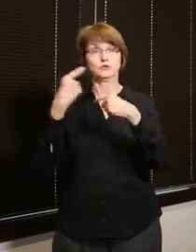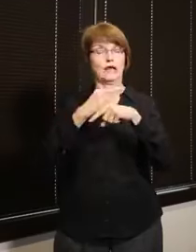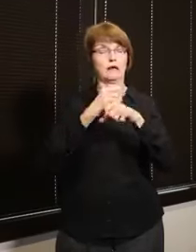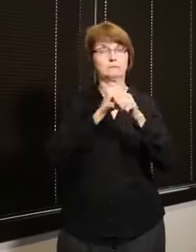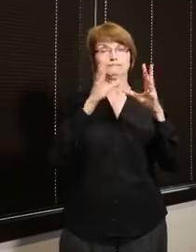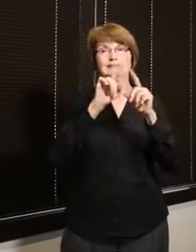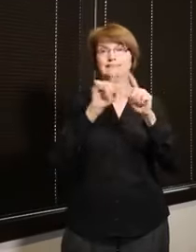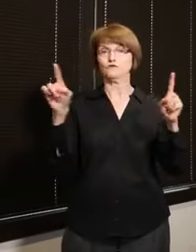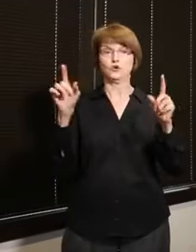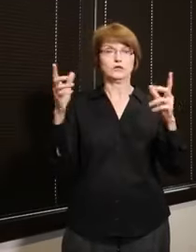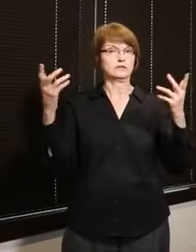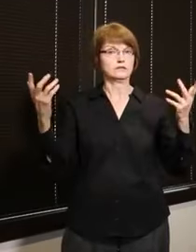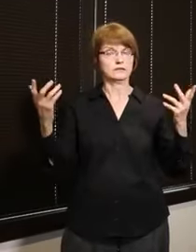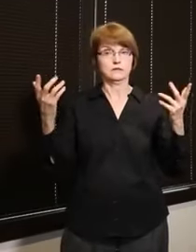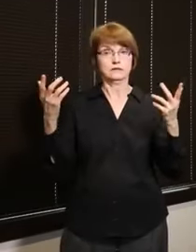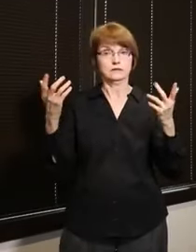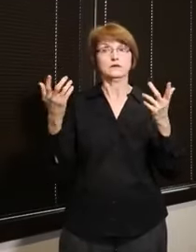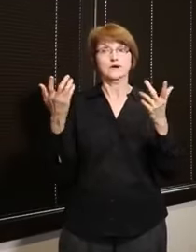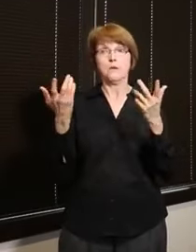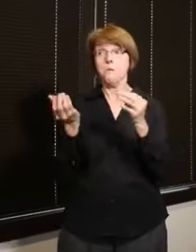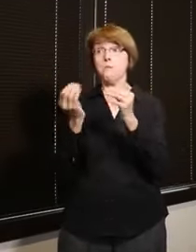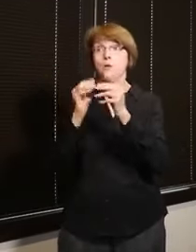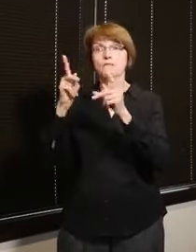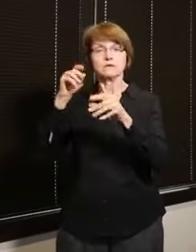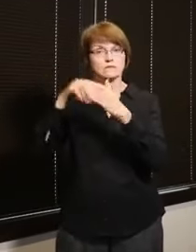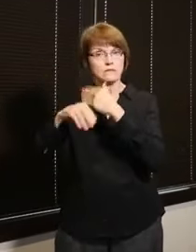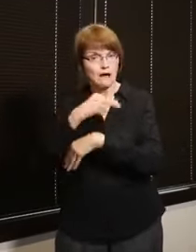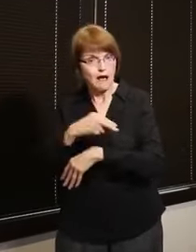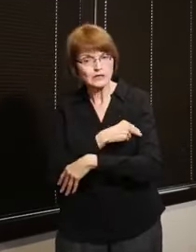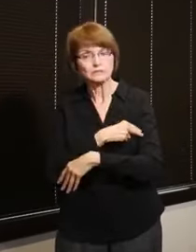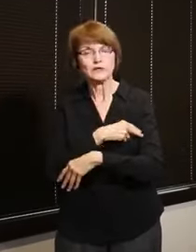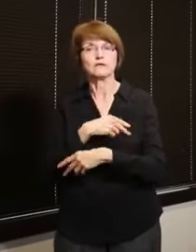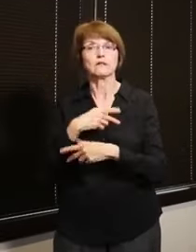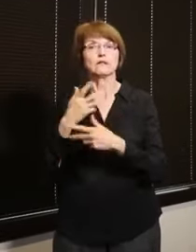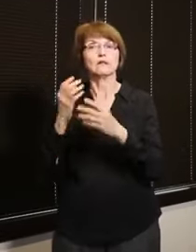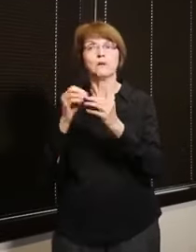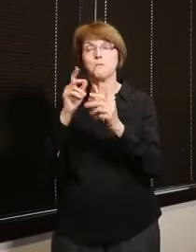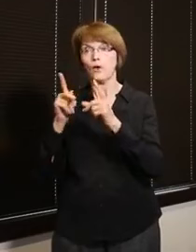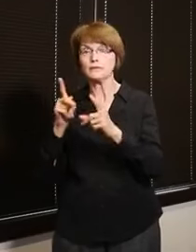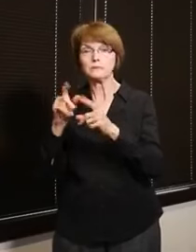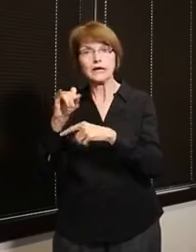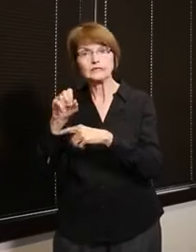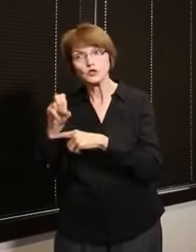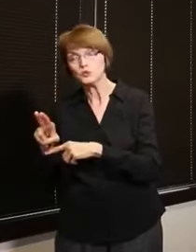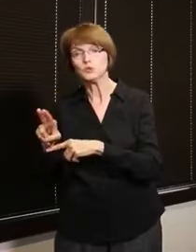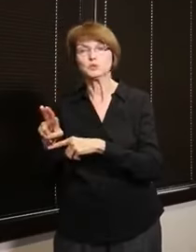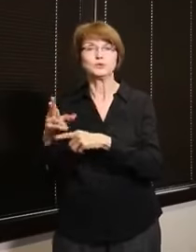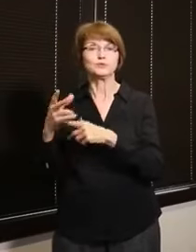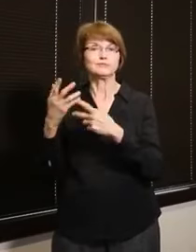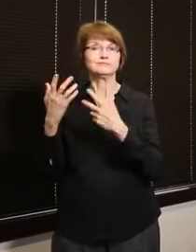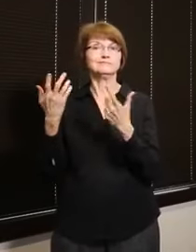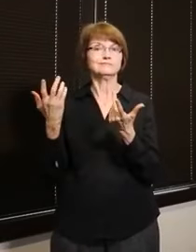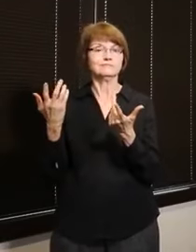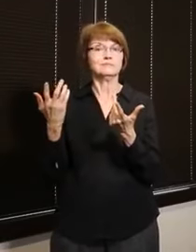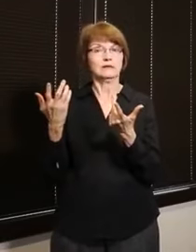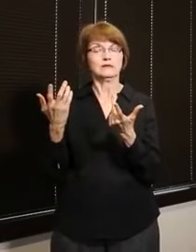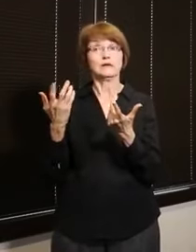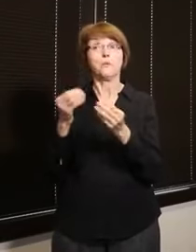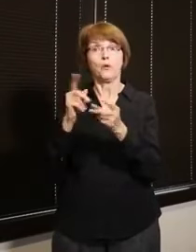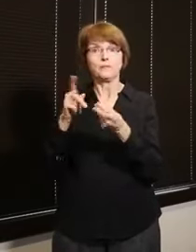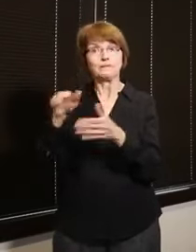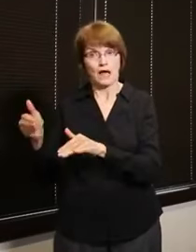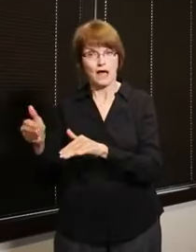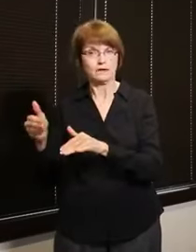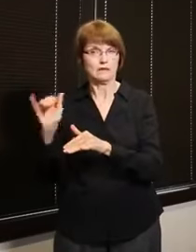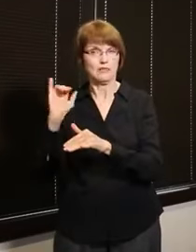So much higher numbers of hospitalizations and, of course, more people in the ICU, and that would have meant more deaths as